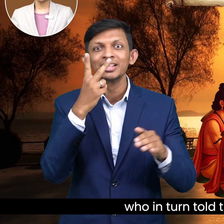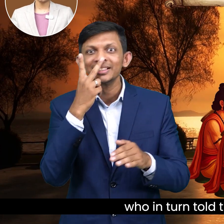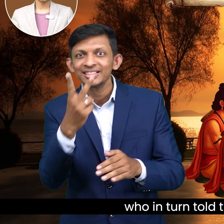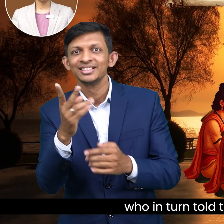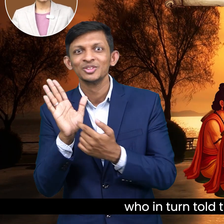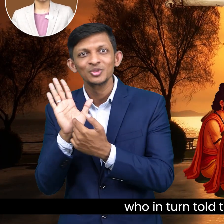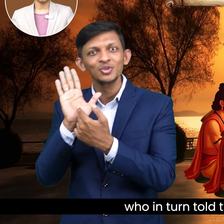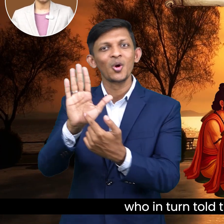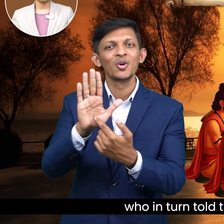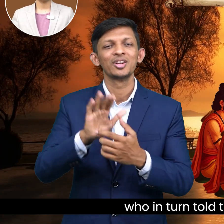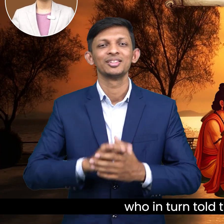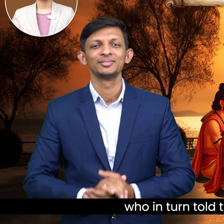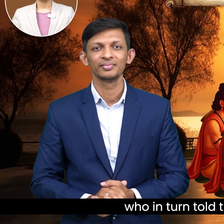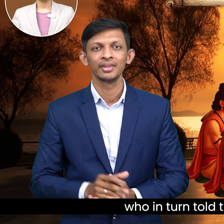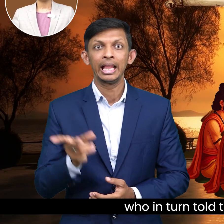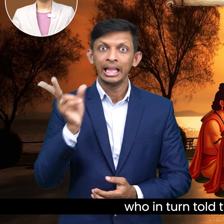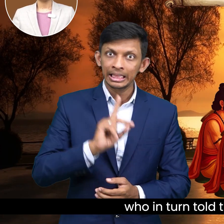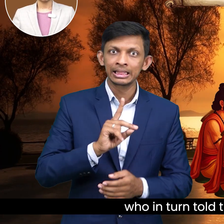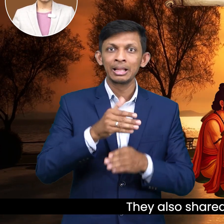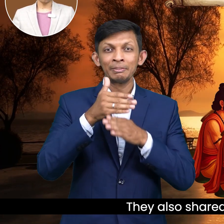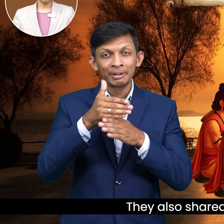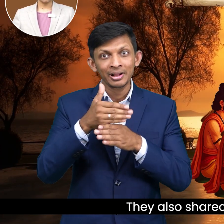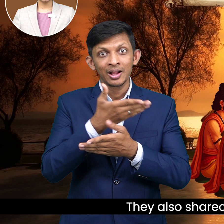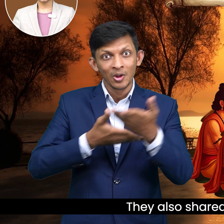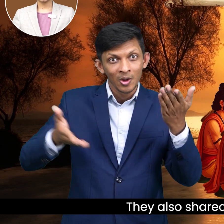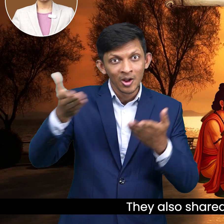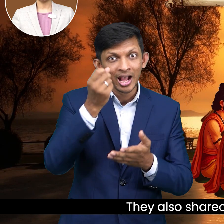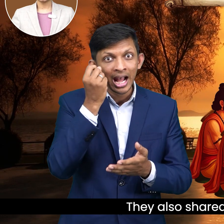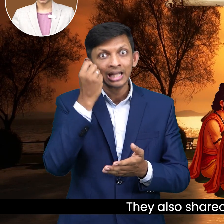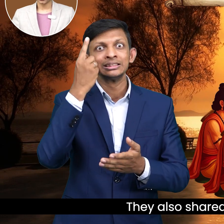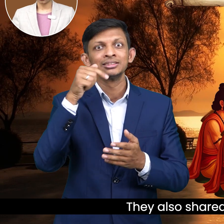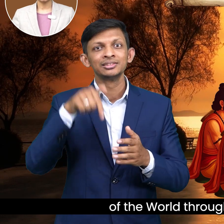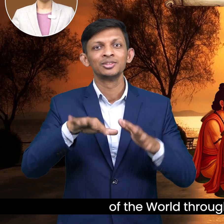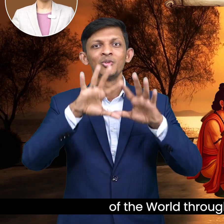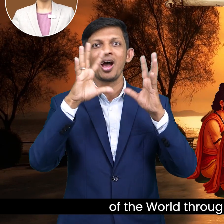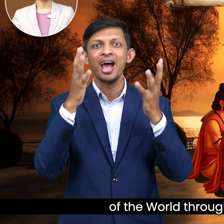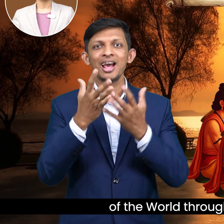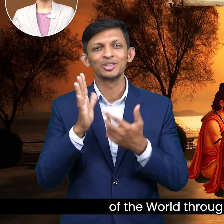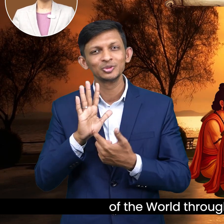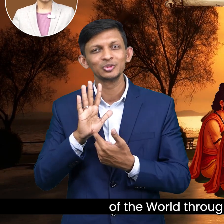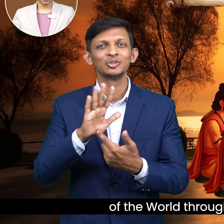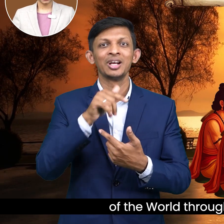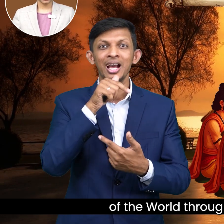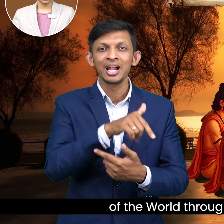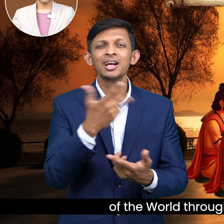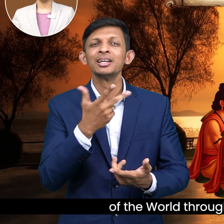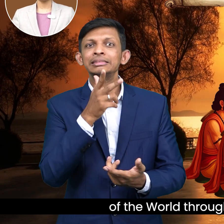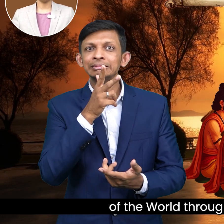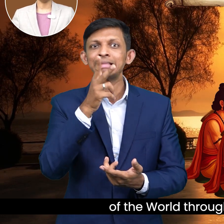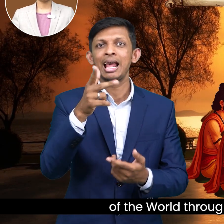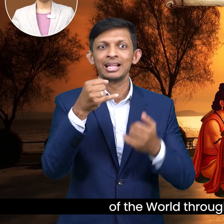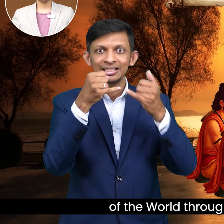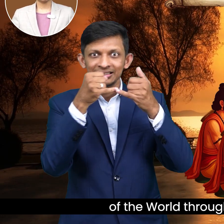turn told them to their children. They also shared their understanding of the world through sayings